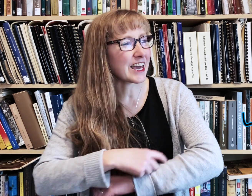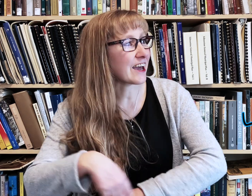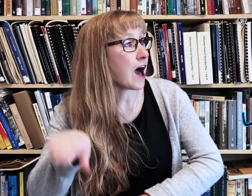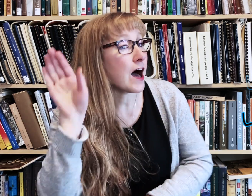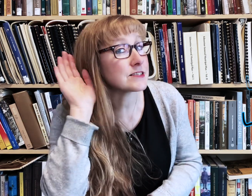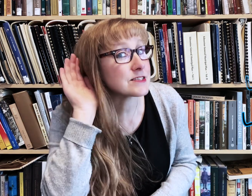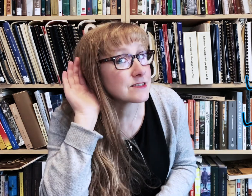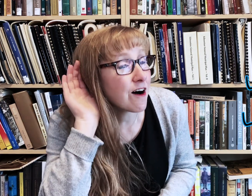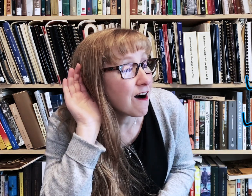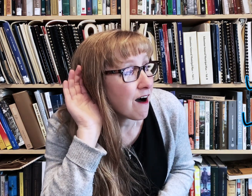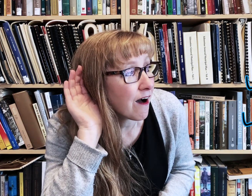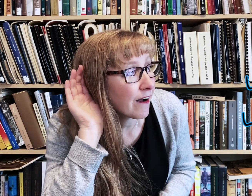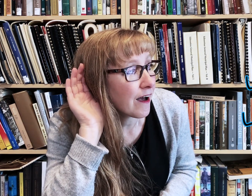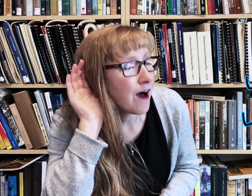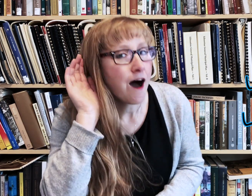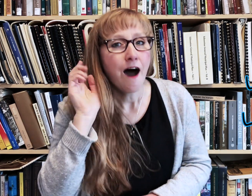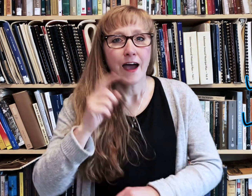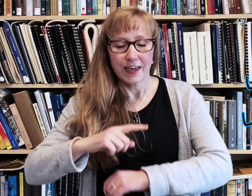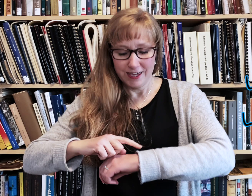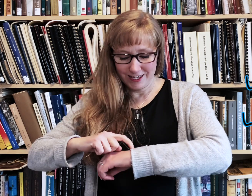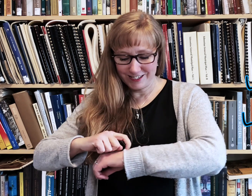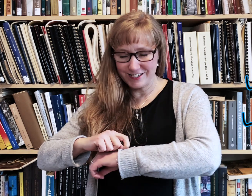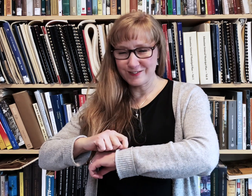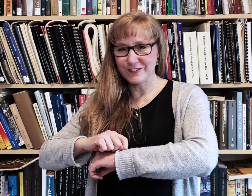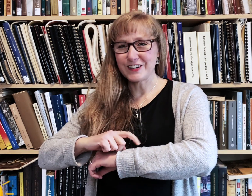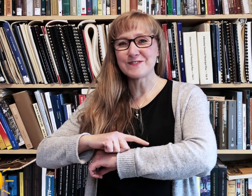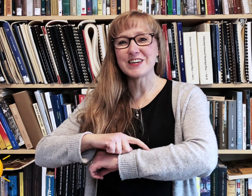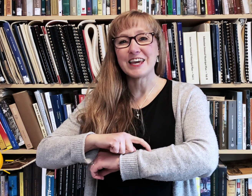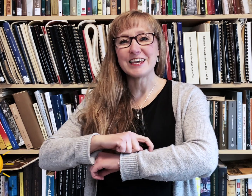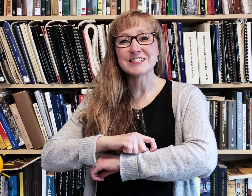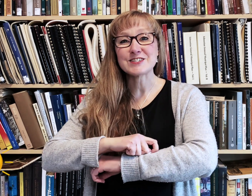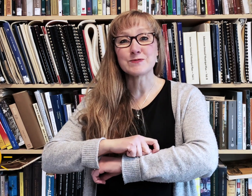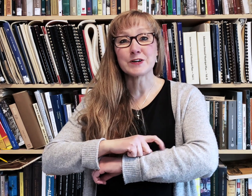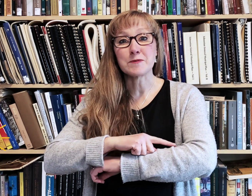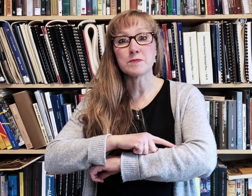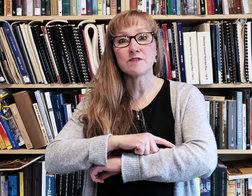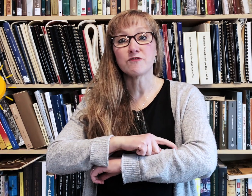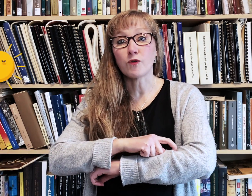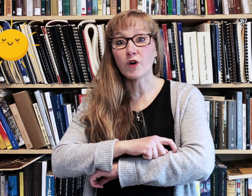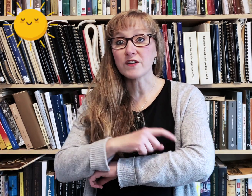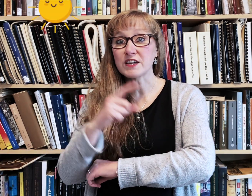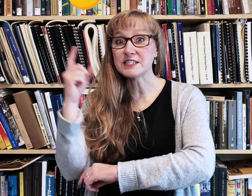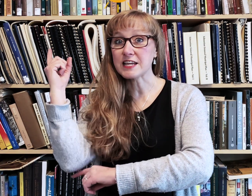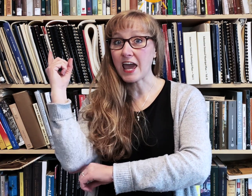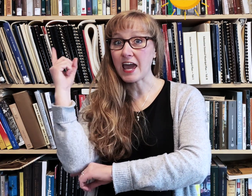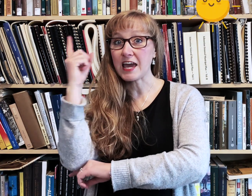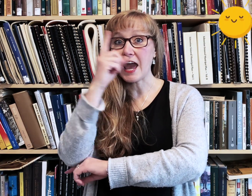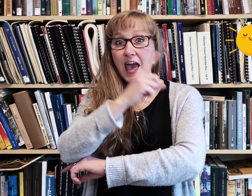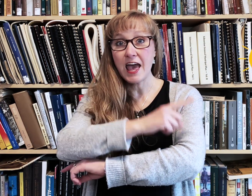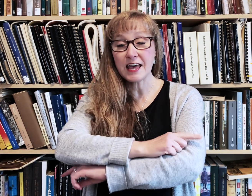a song. Inchworm, inchworm, before the day